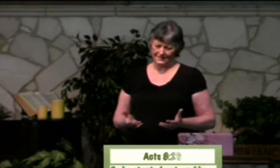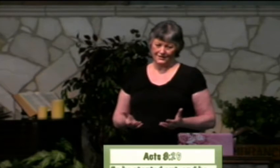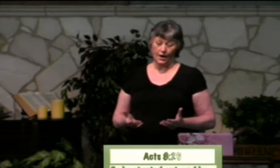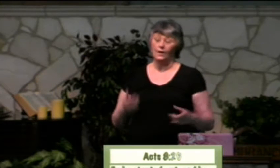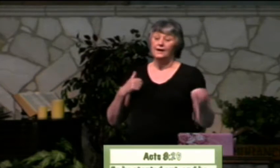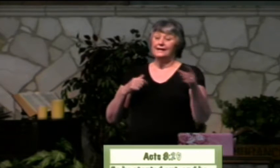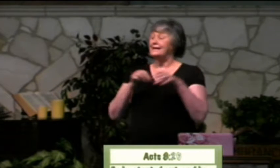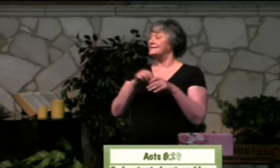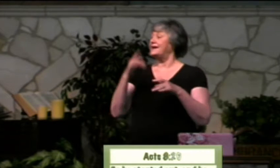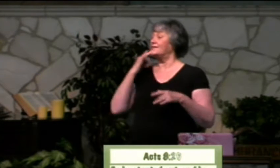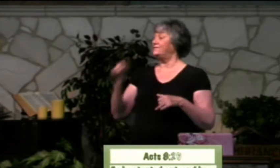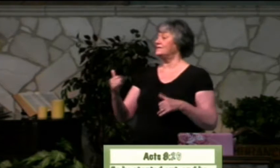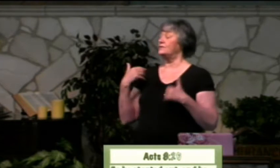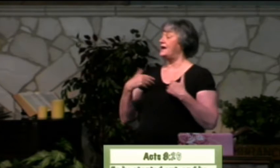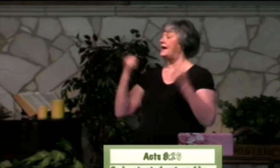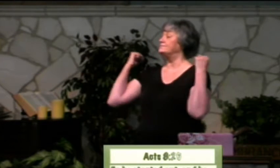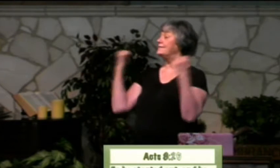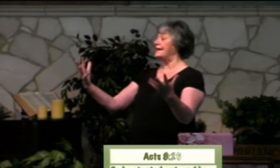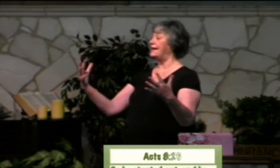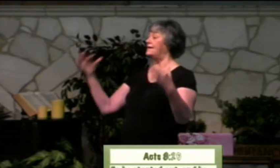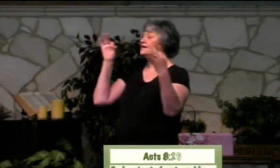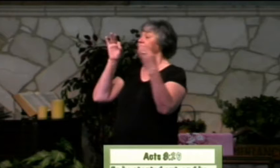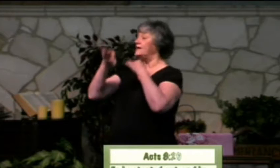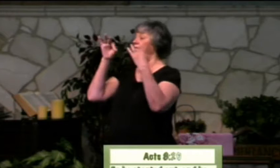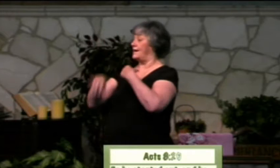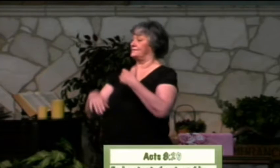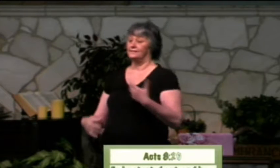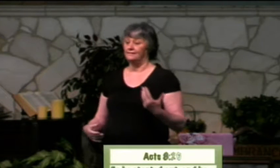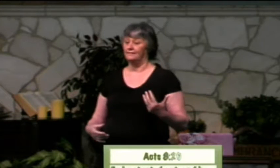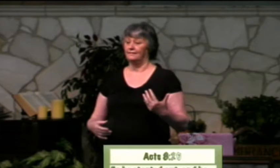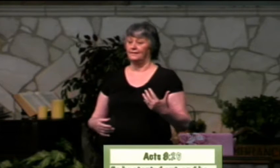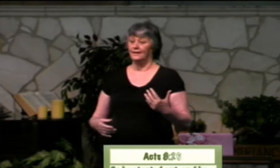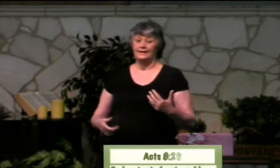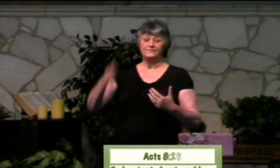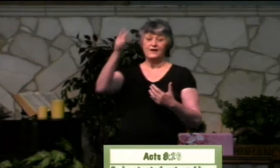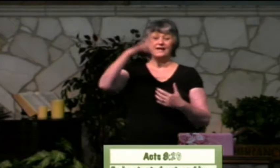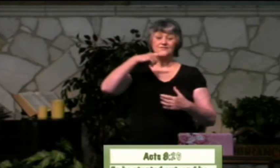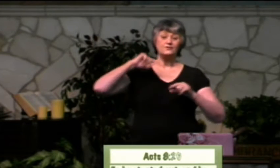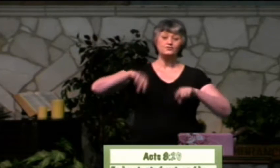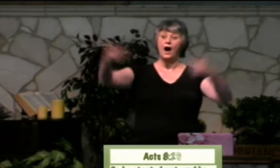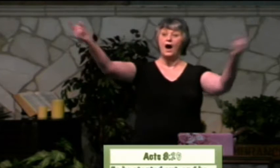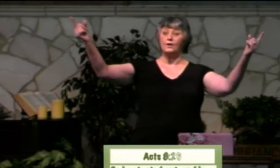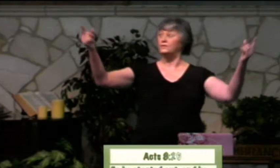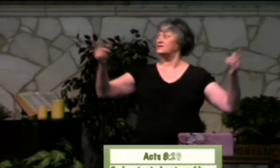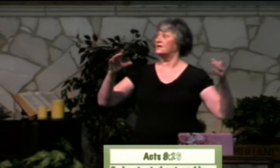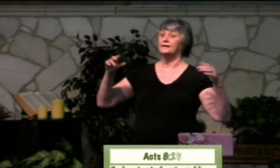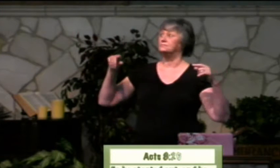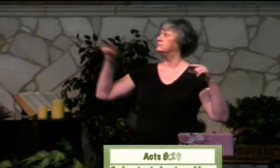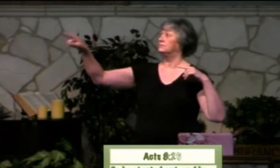Now, in California, we have many freeways. And if God says go, we're just like,